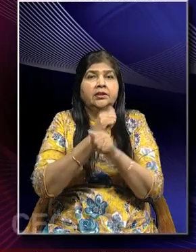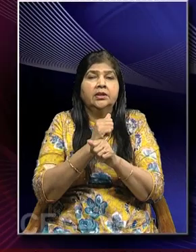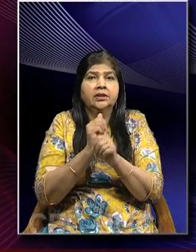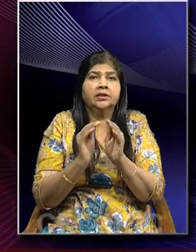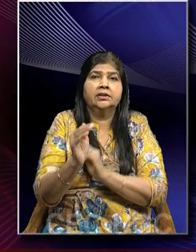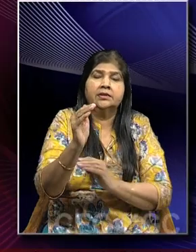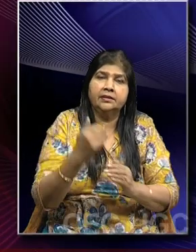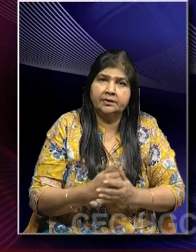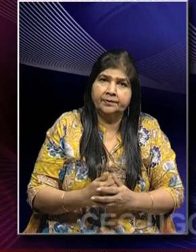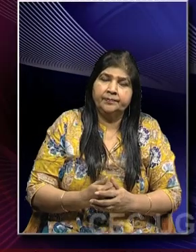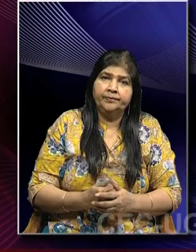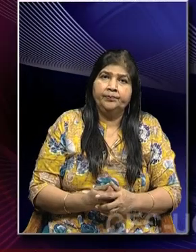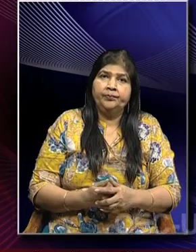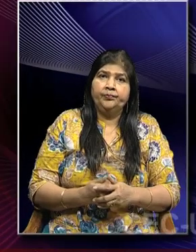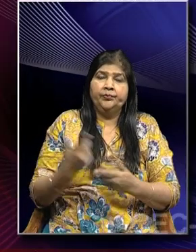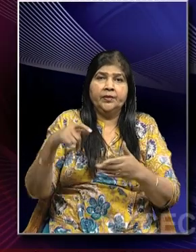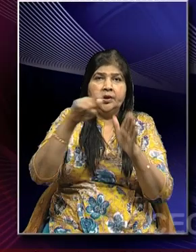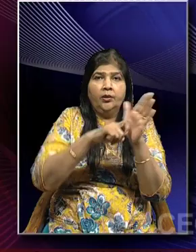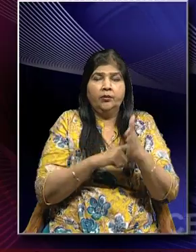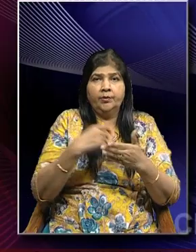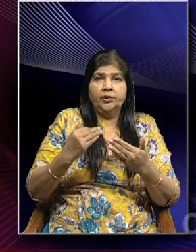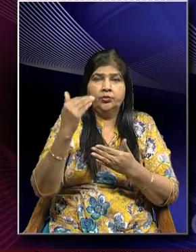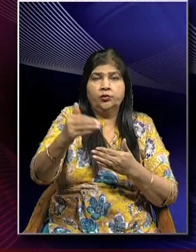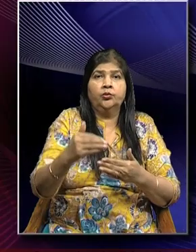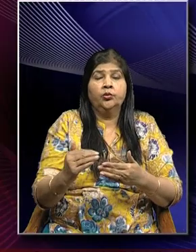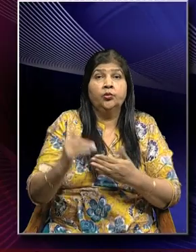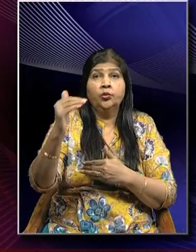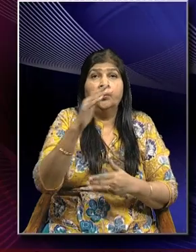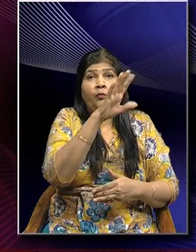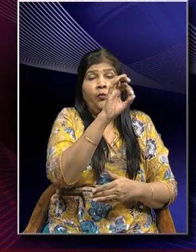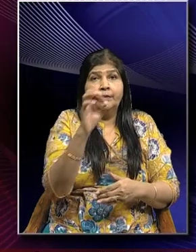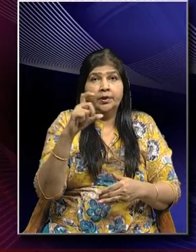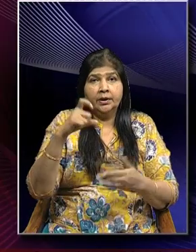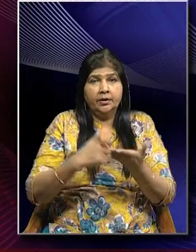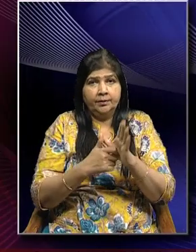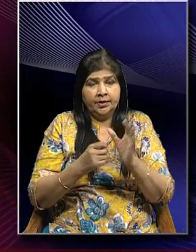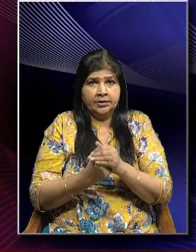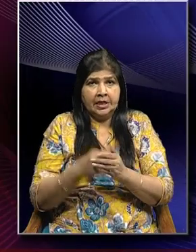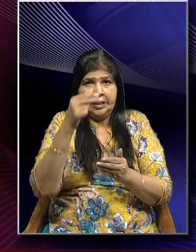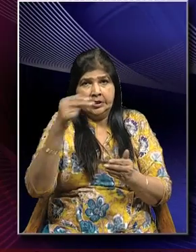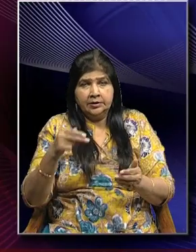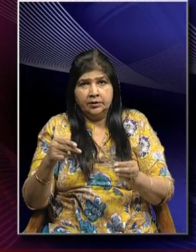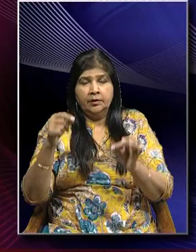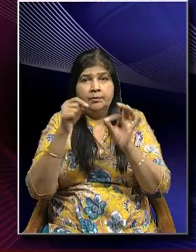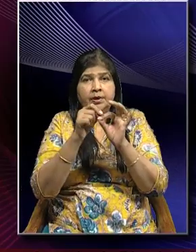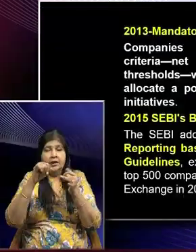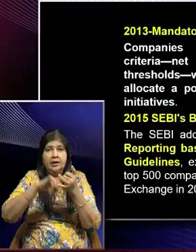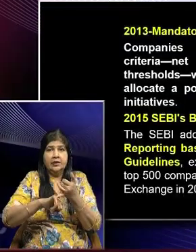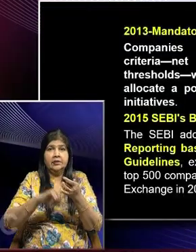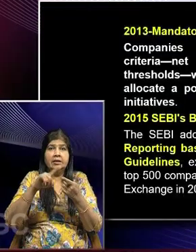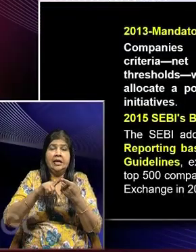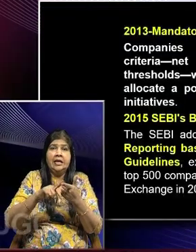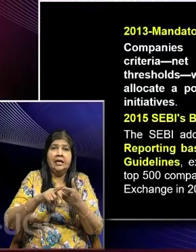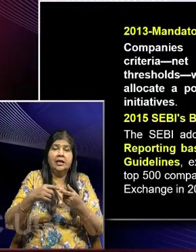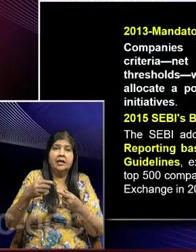extending the requirement to the top 500 companies listed on BSE, that is Bombay